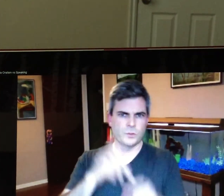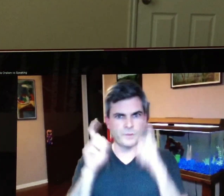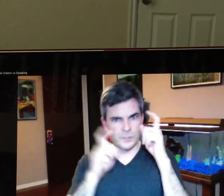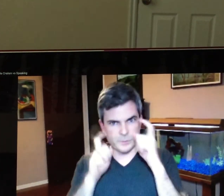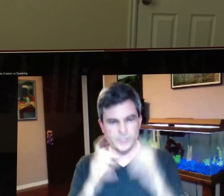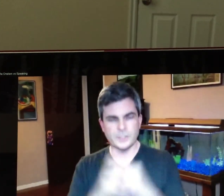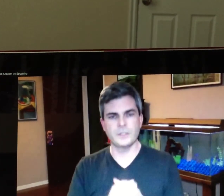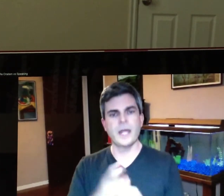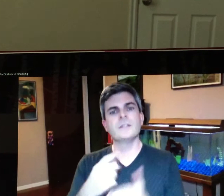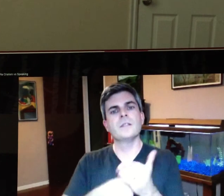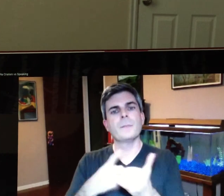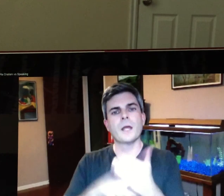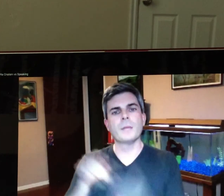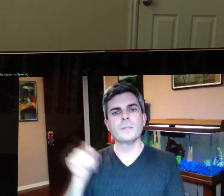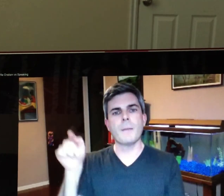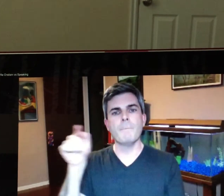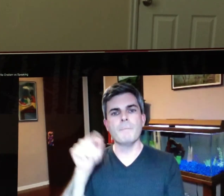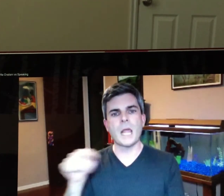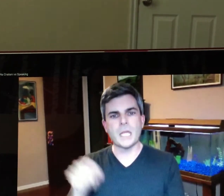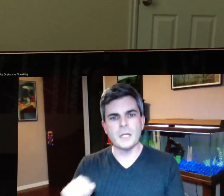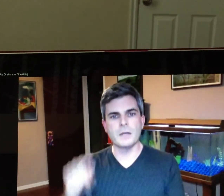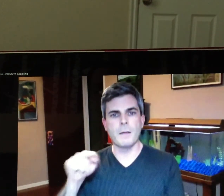Facial expressions, of course, are used.